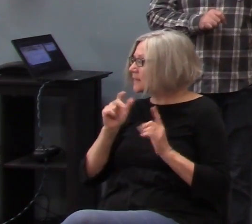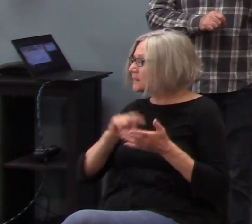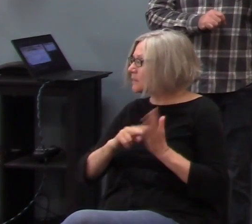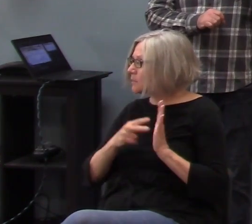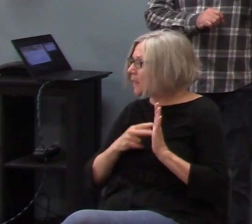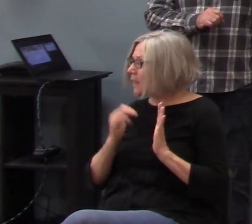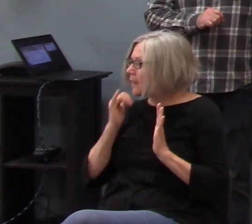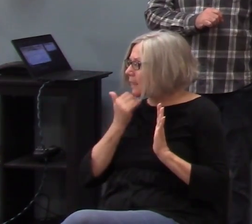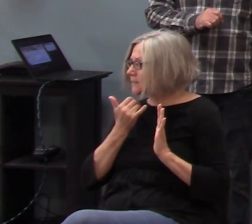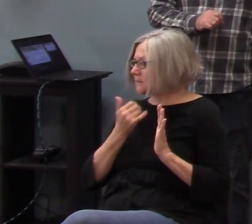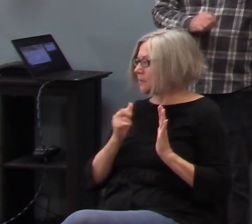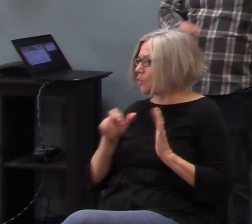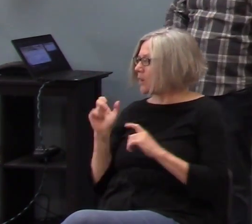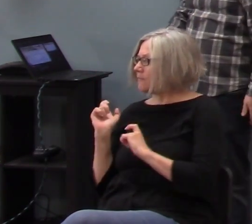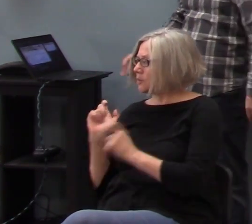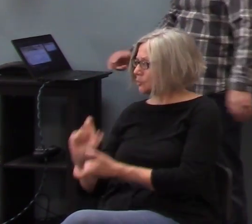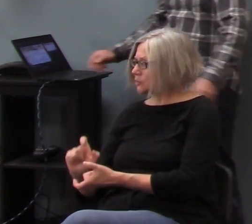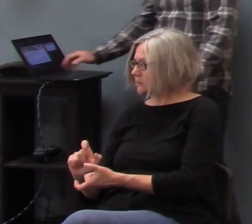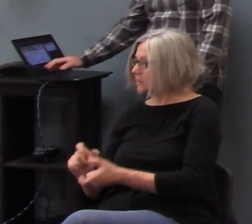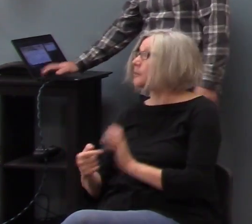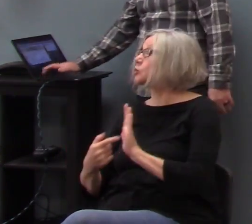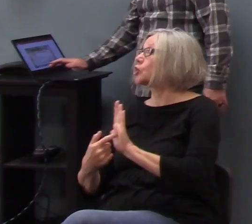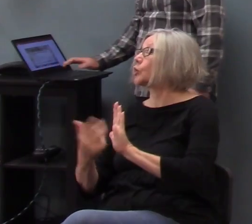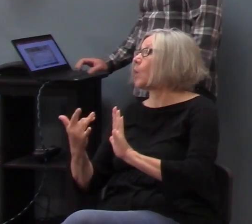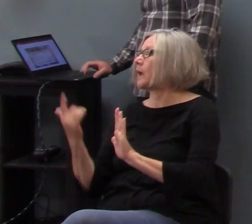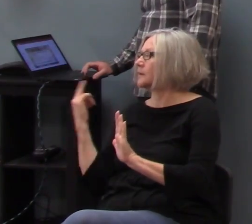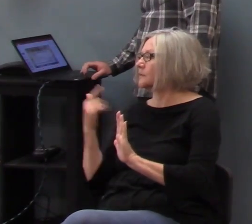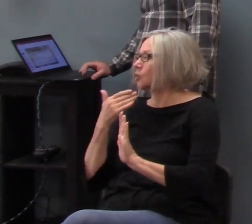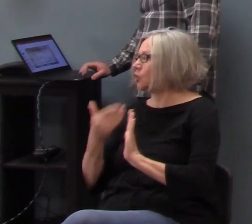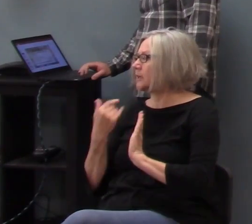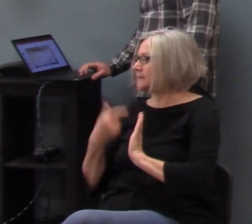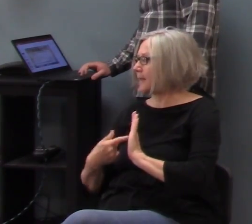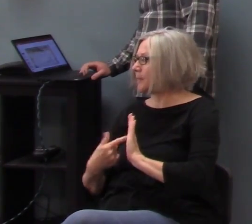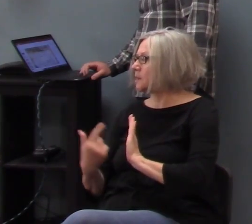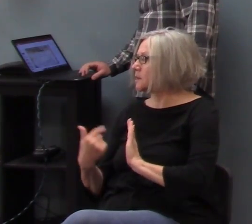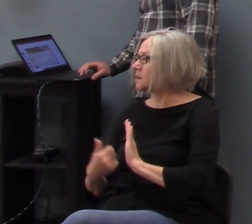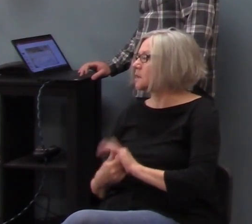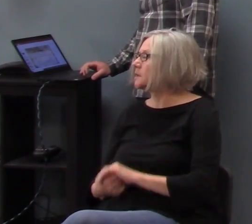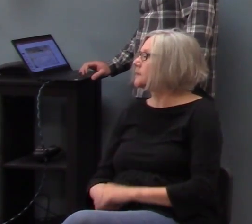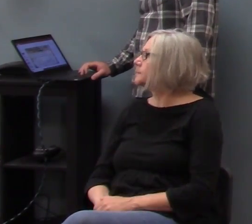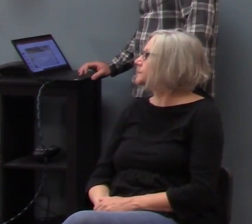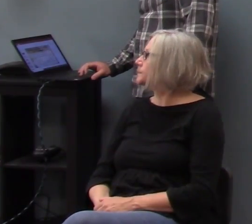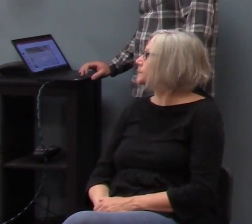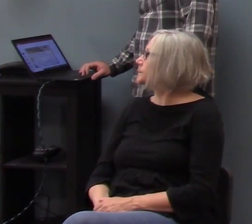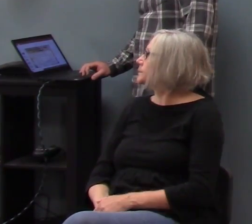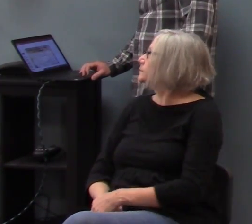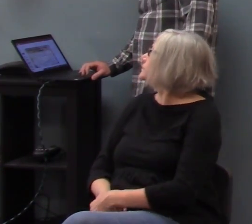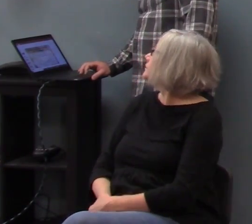accident or evolution. I'll show you why. I have a really good example of how you can have